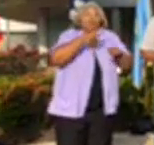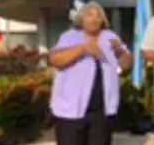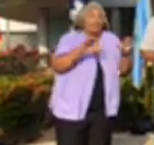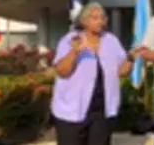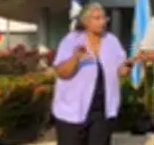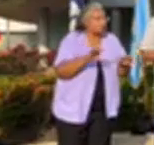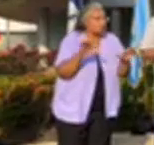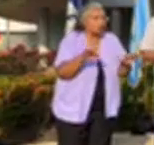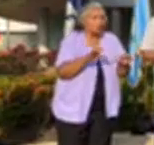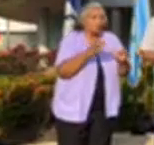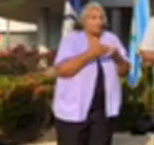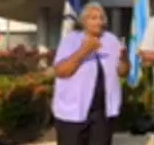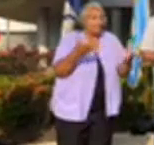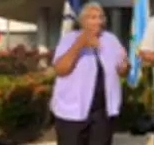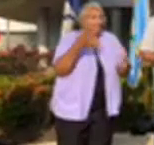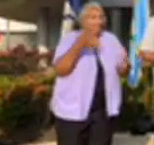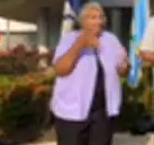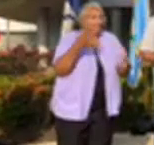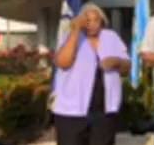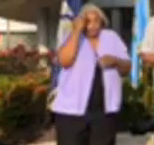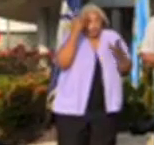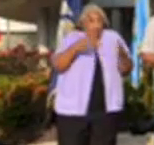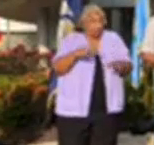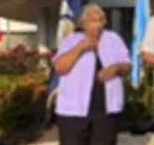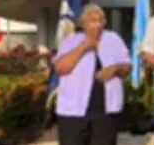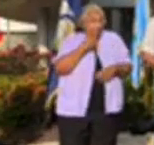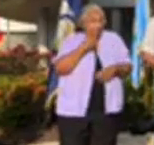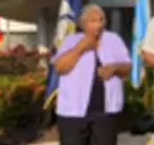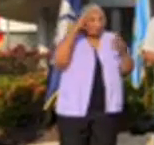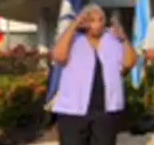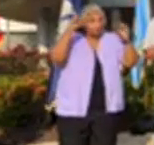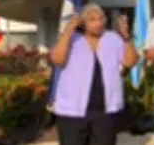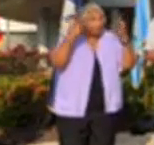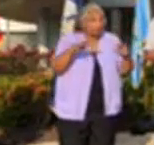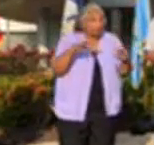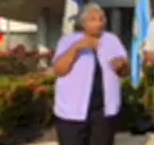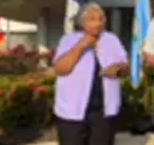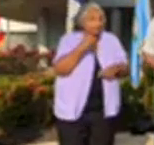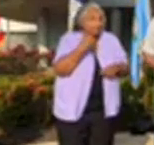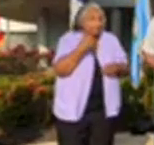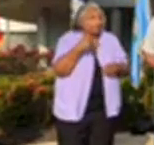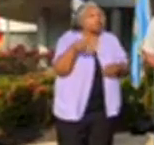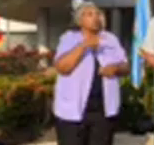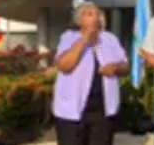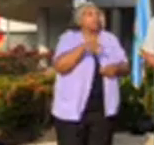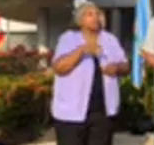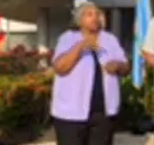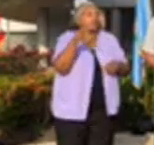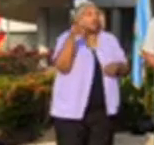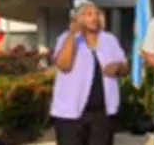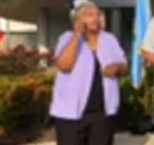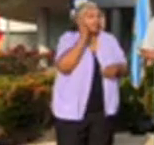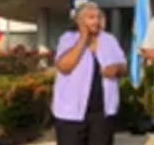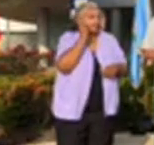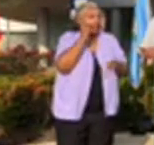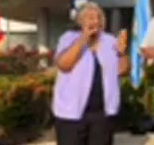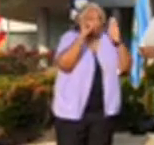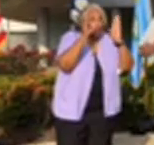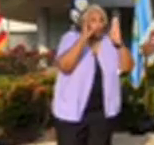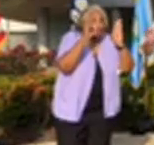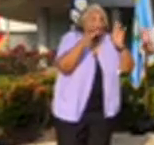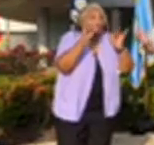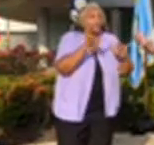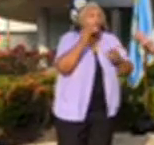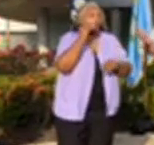if people, the mayor said it, the president said it, listen and stay home. We don't